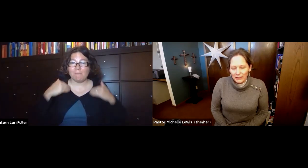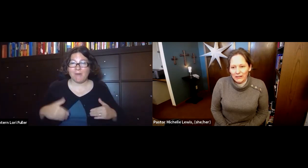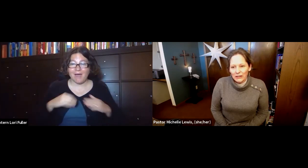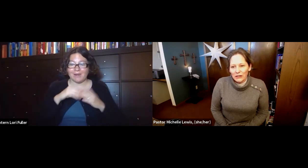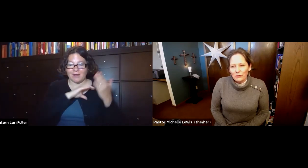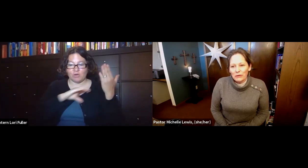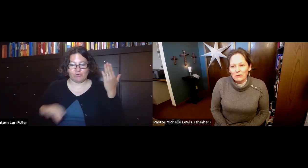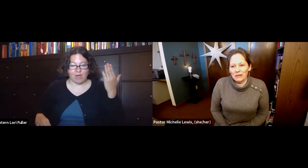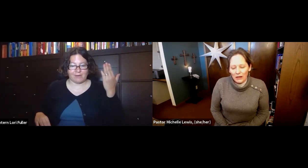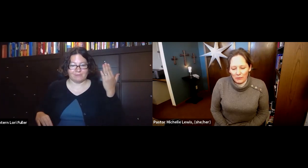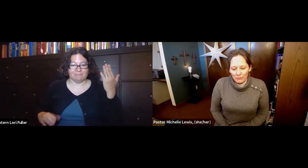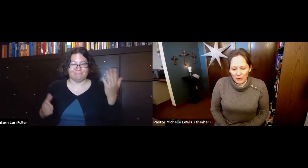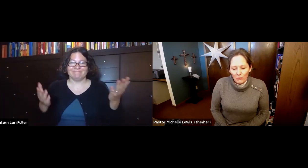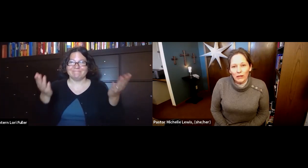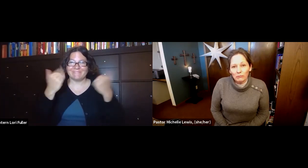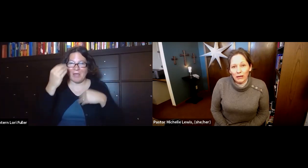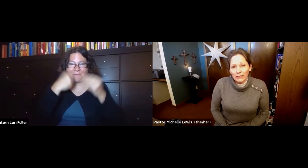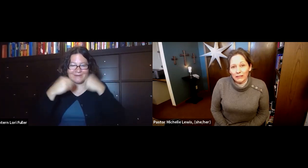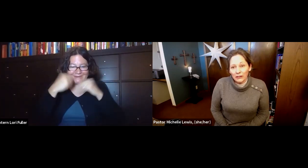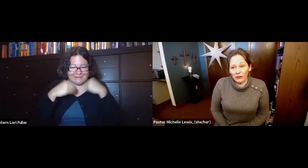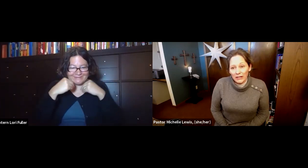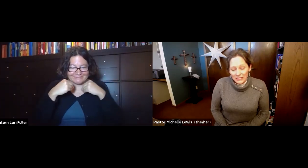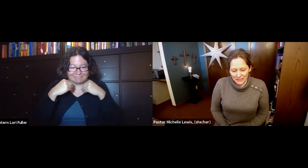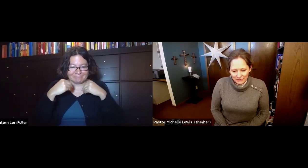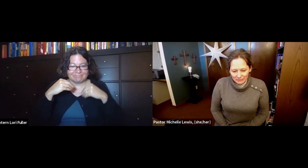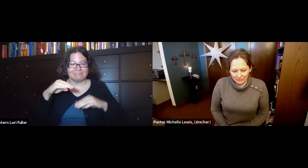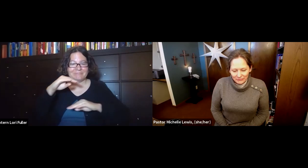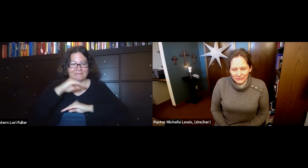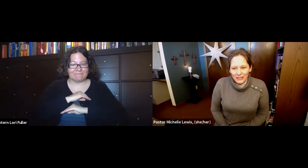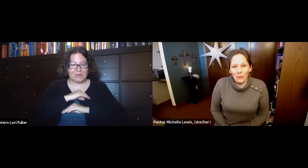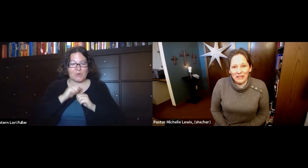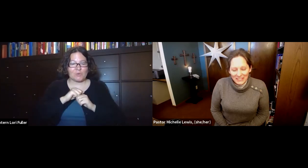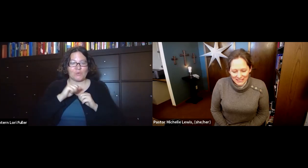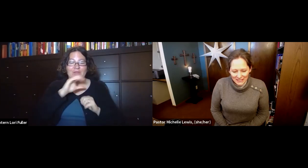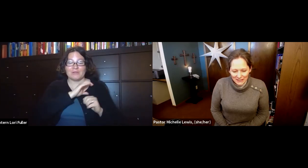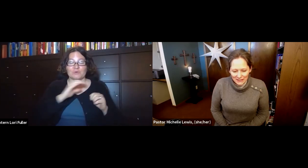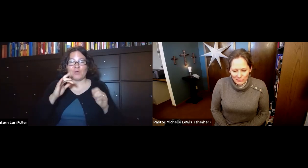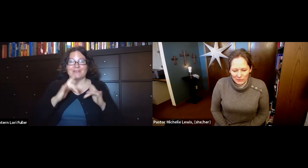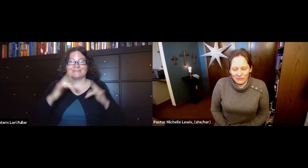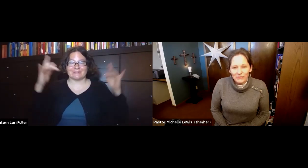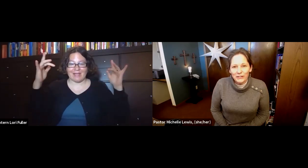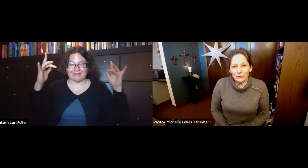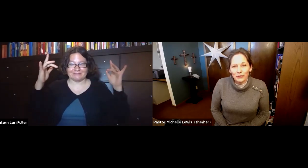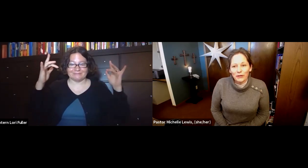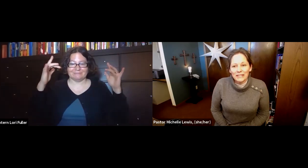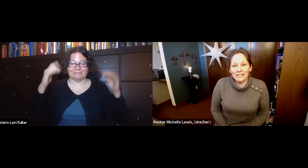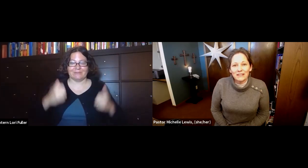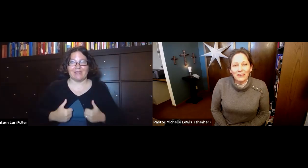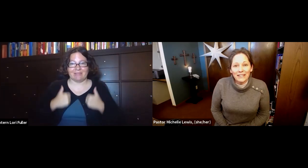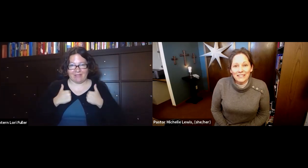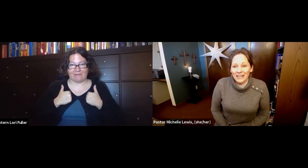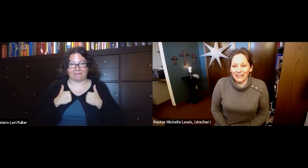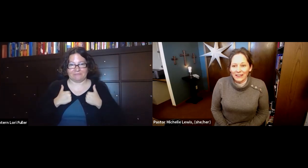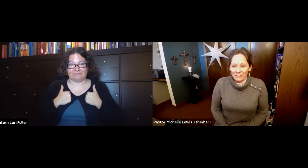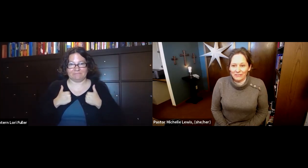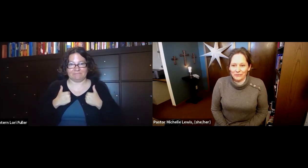bread, we become one body in Christ. Come and eat, be filled with Christ's